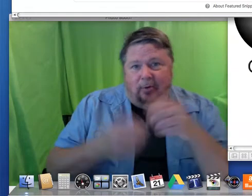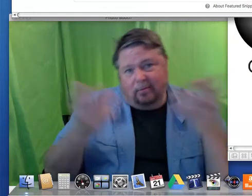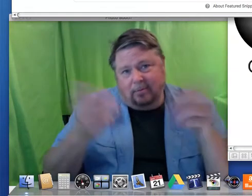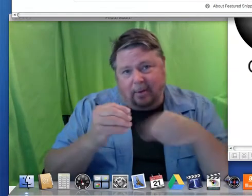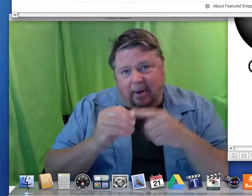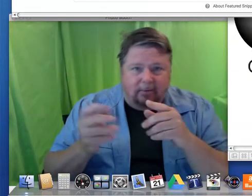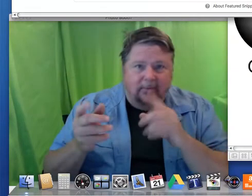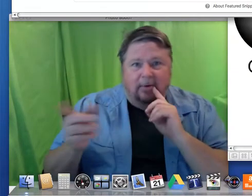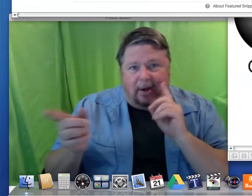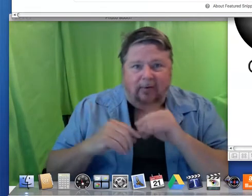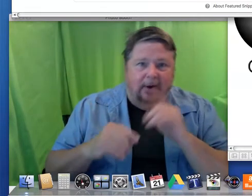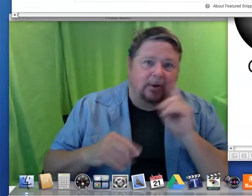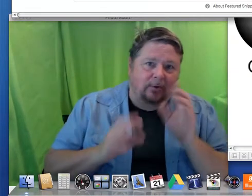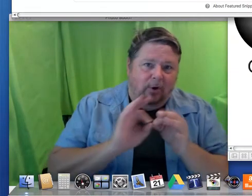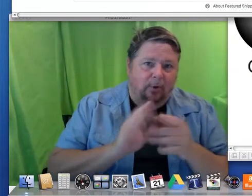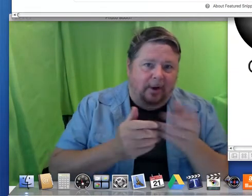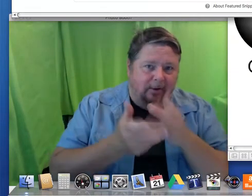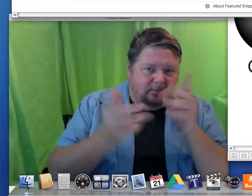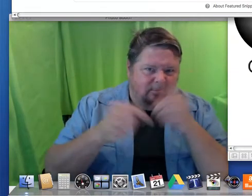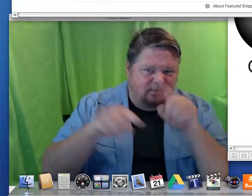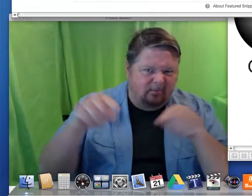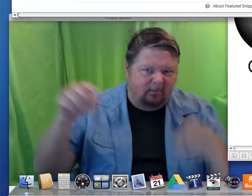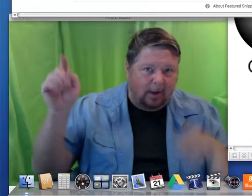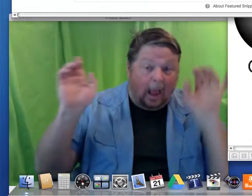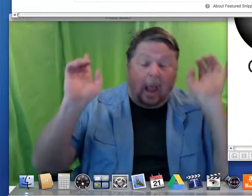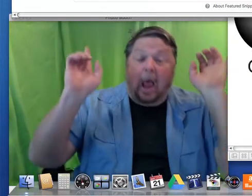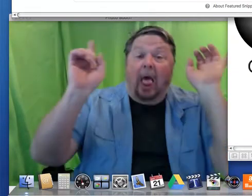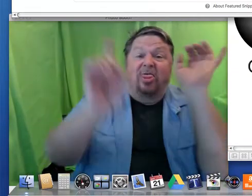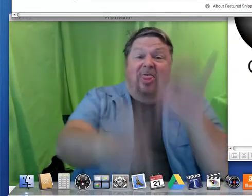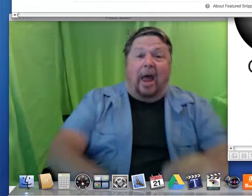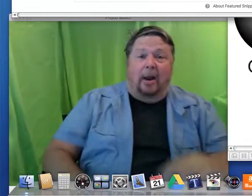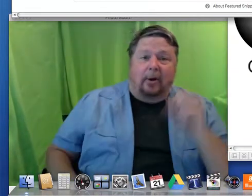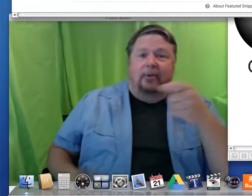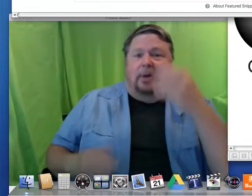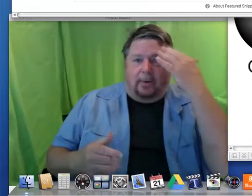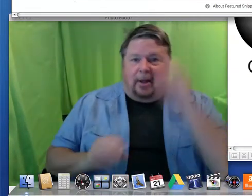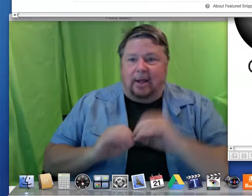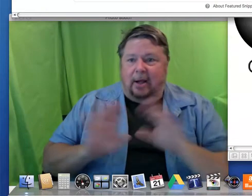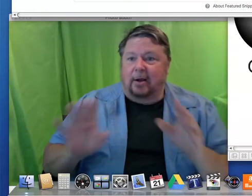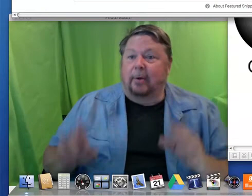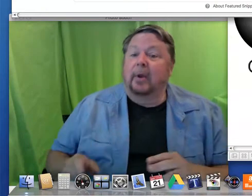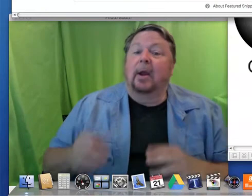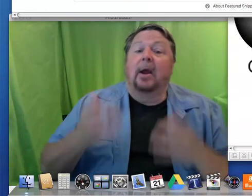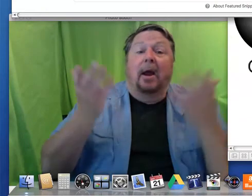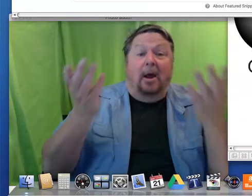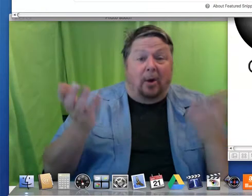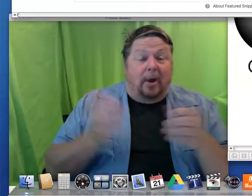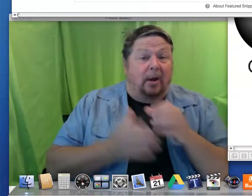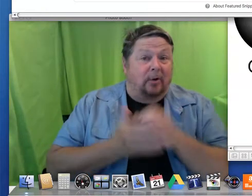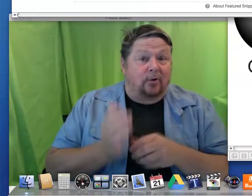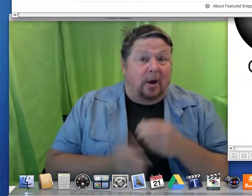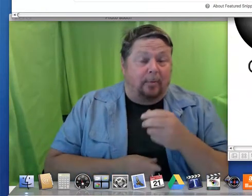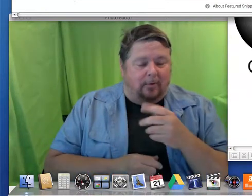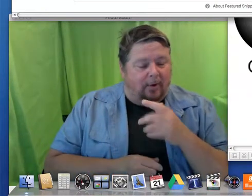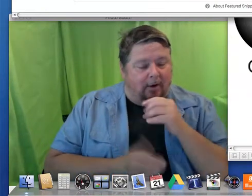you about deafn and interpreting that. Okay, so now we got that clear. Okay,